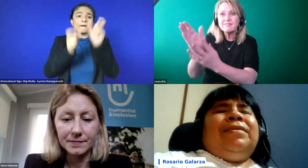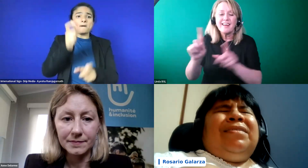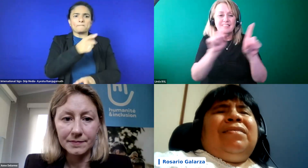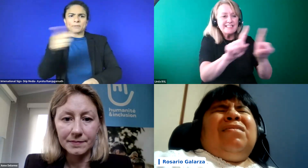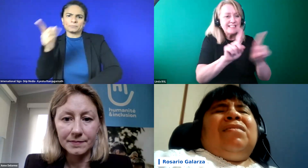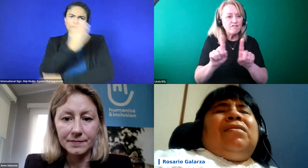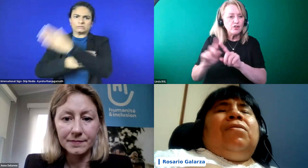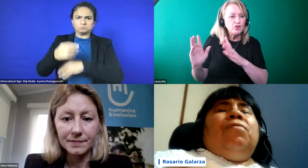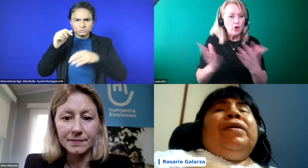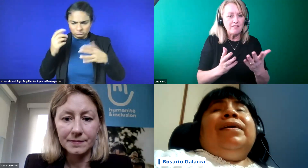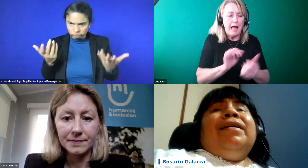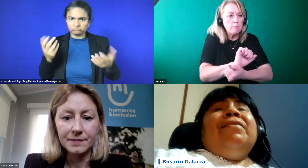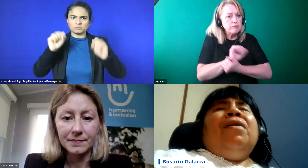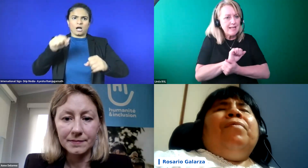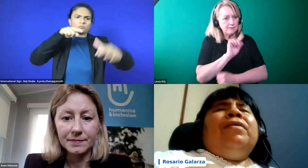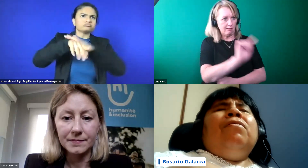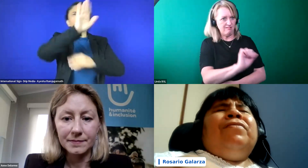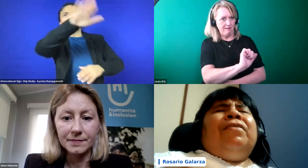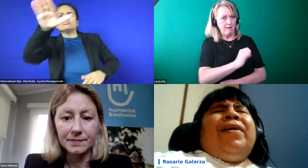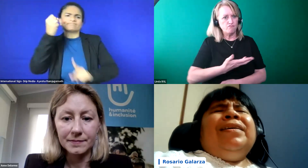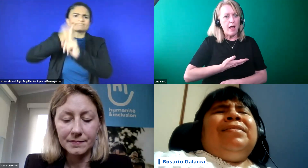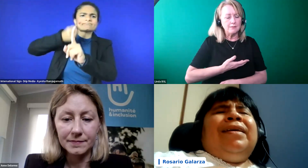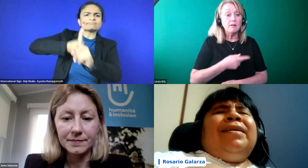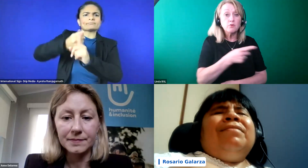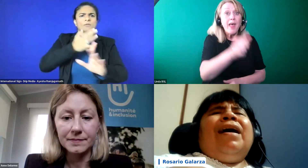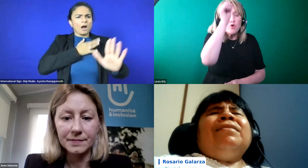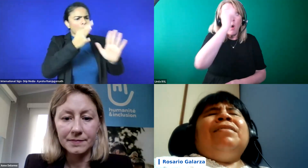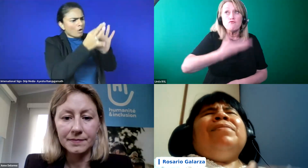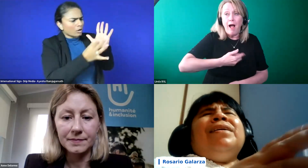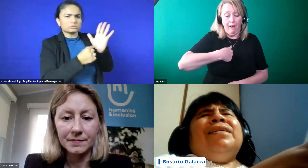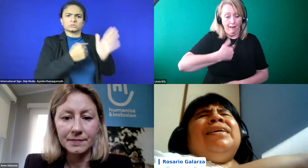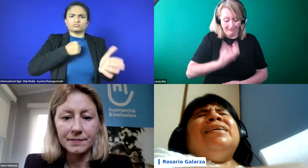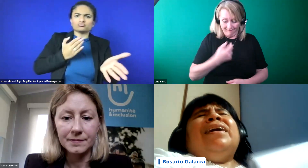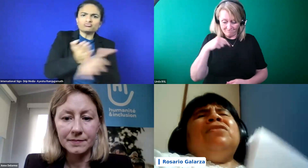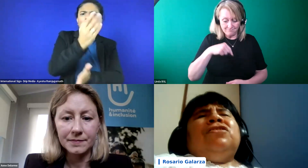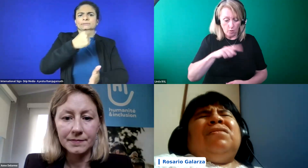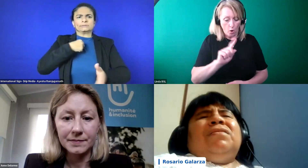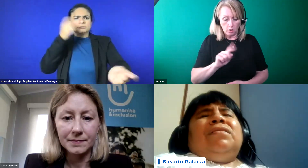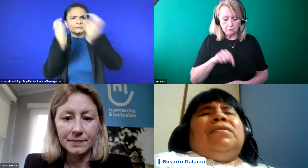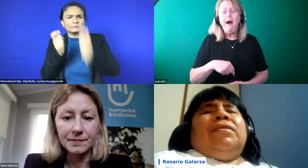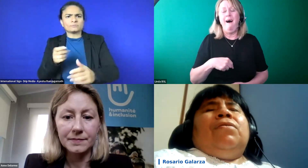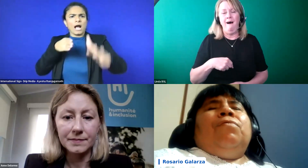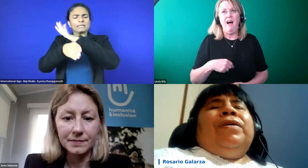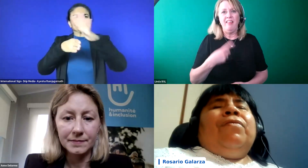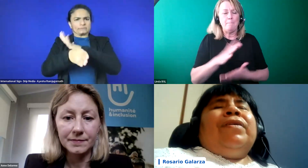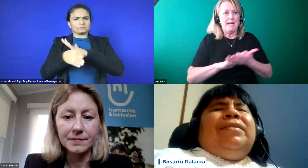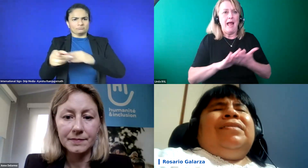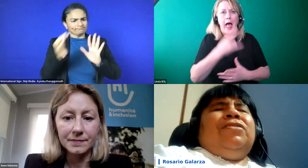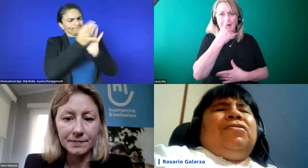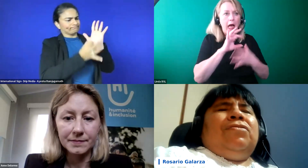their rights. When they are aware of their rights, they can actively engage